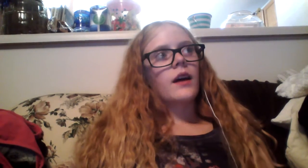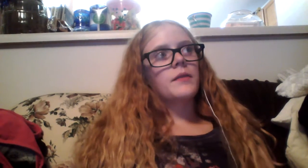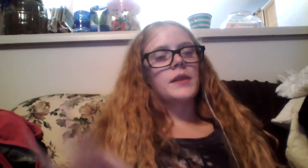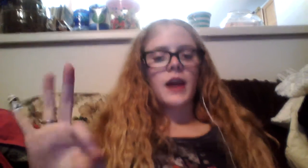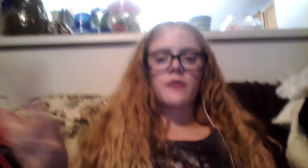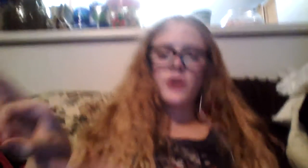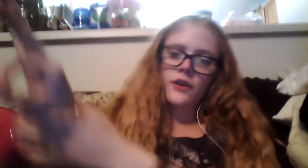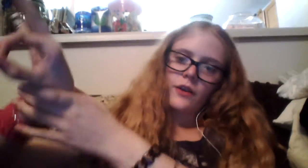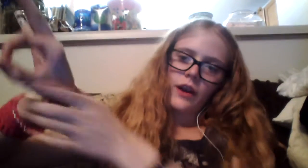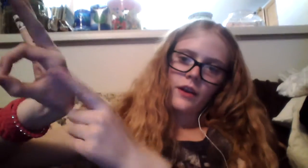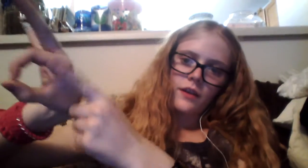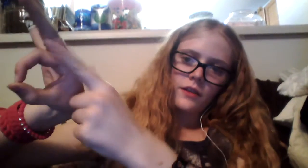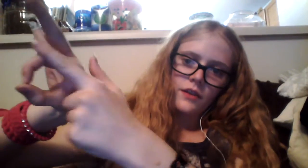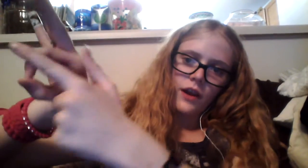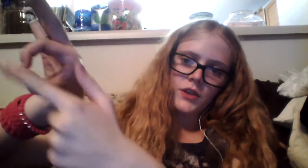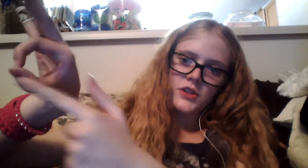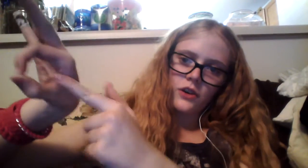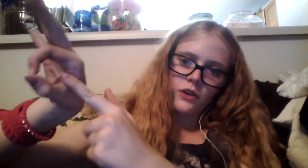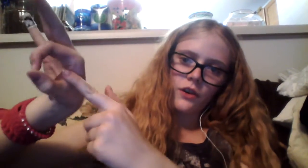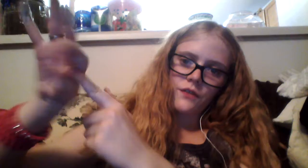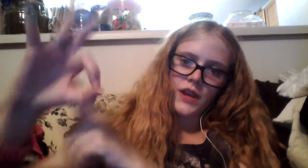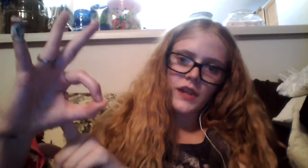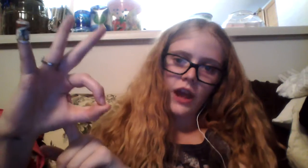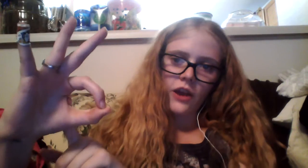And have the circle facing you.